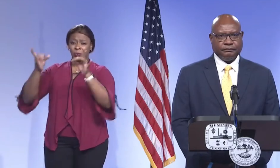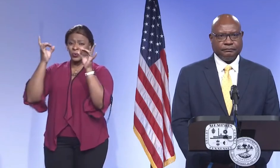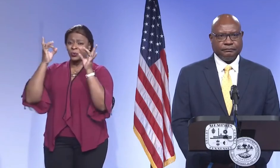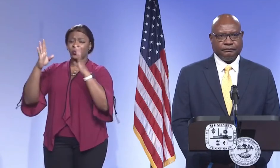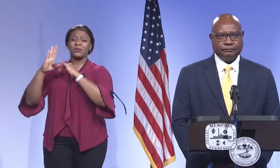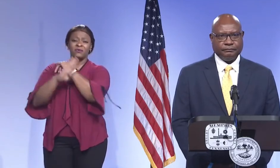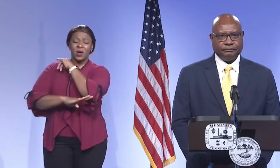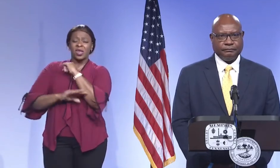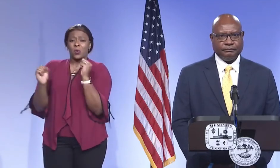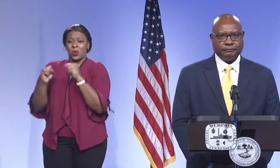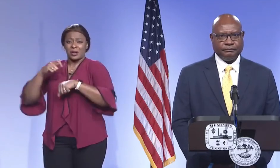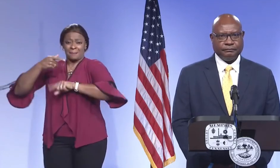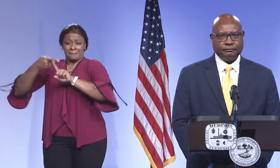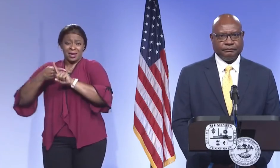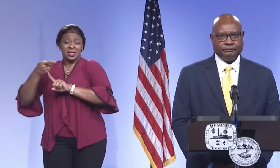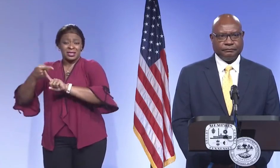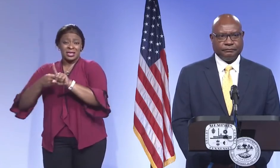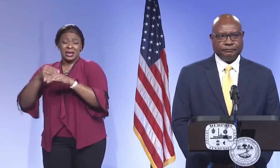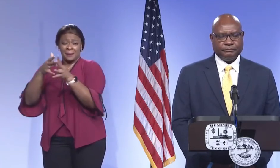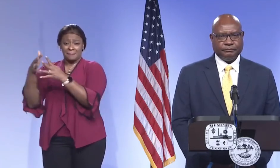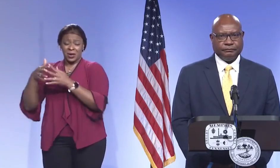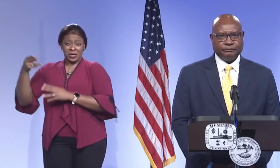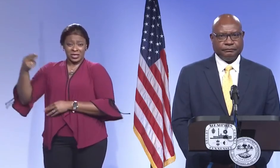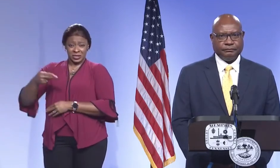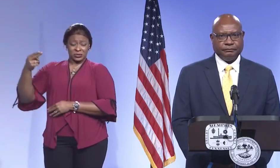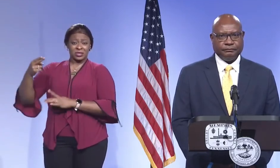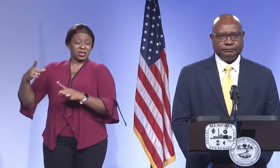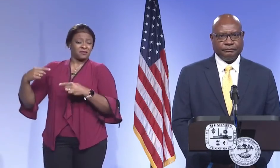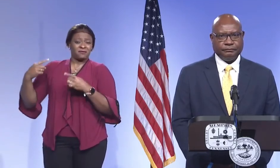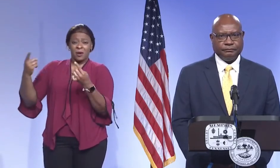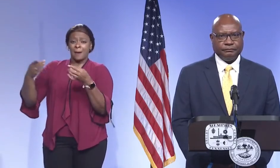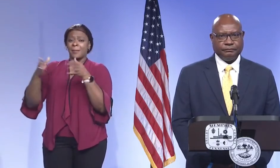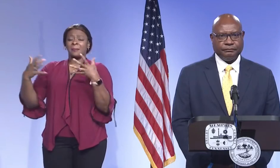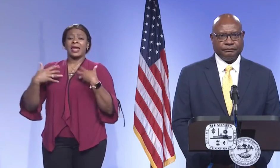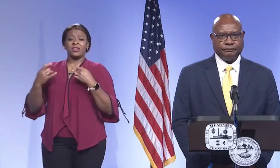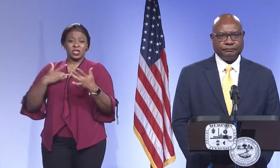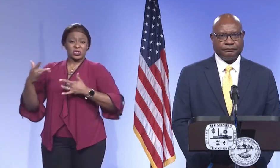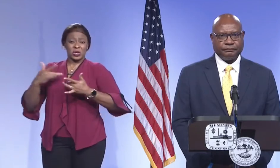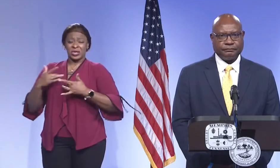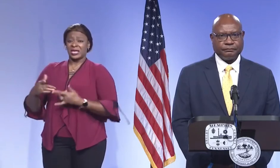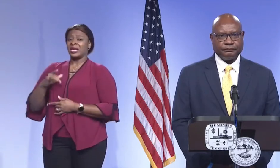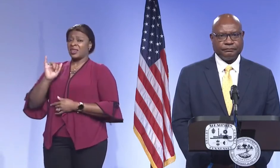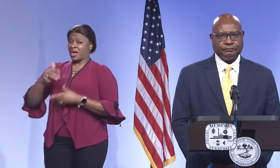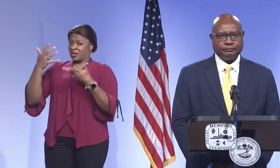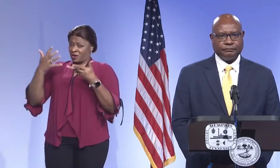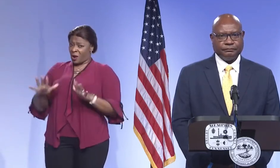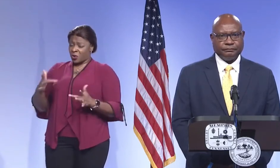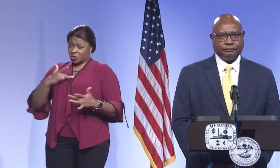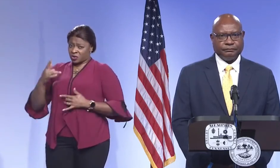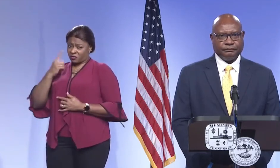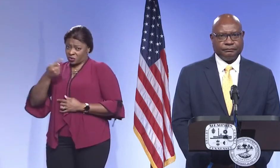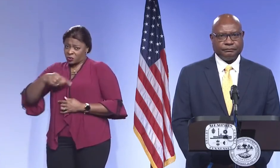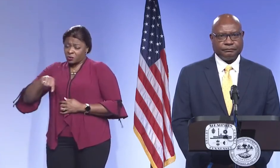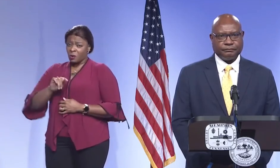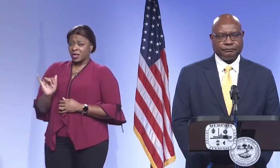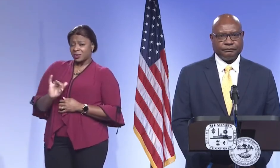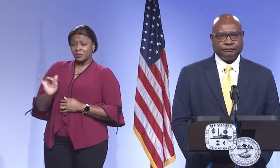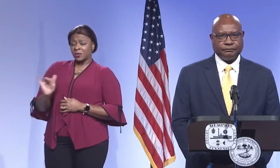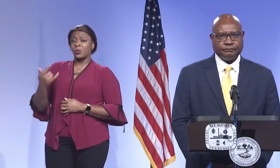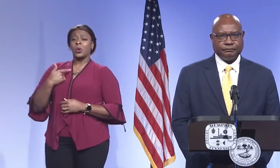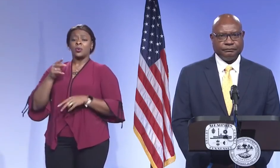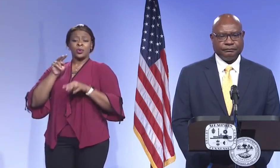fall and winter months in American history as far as public health is concerned. Is that already a concern for you all as we